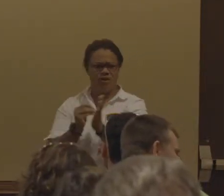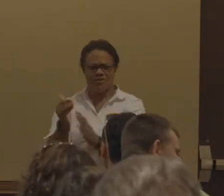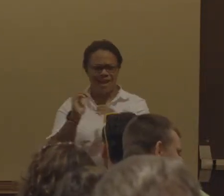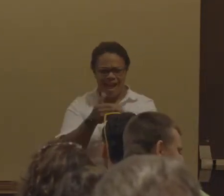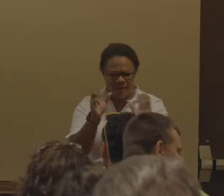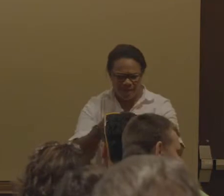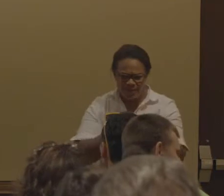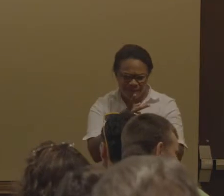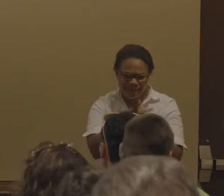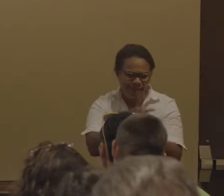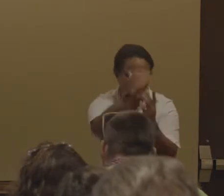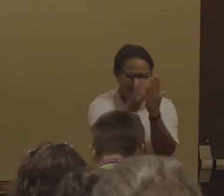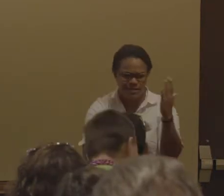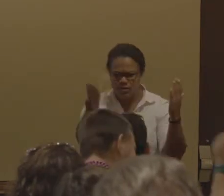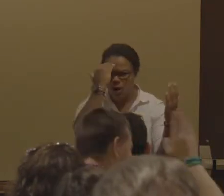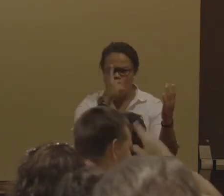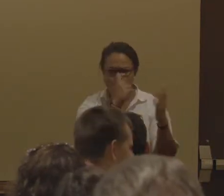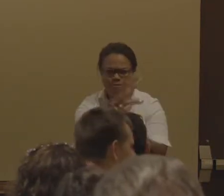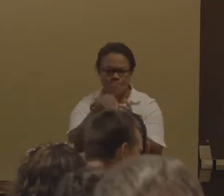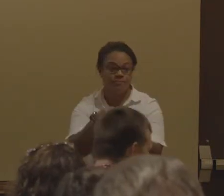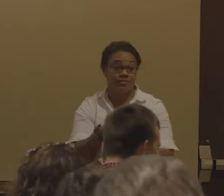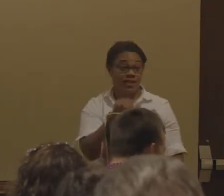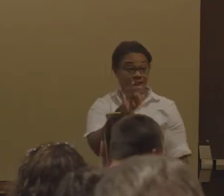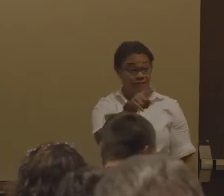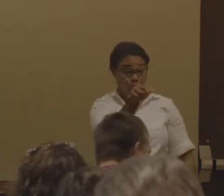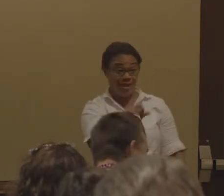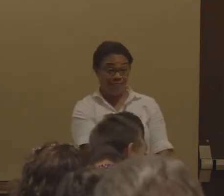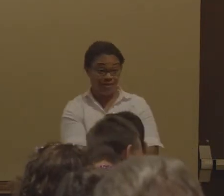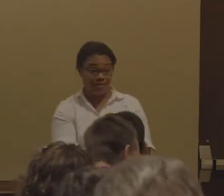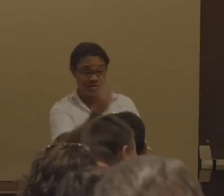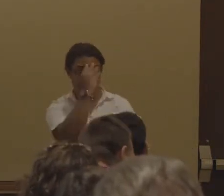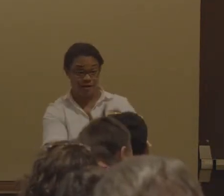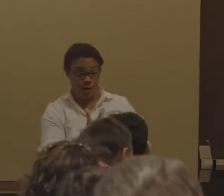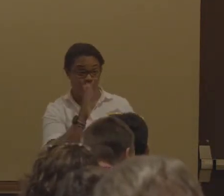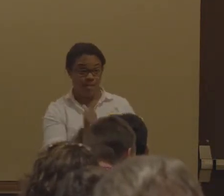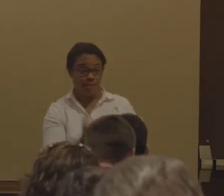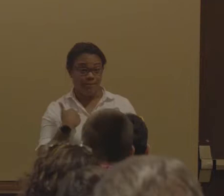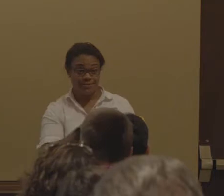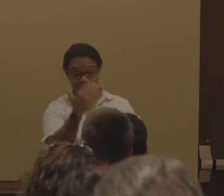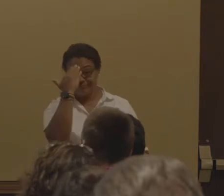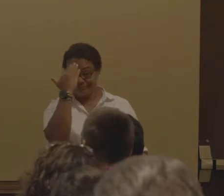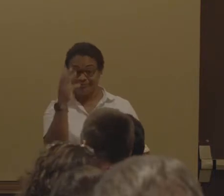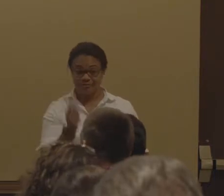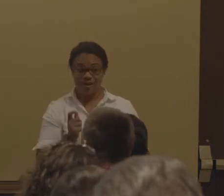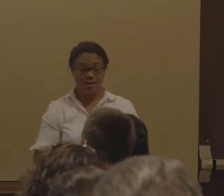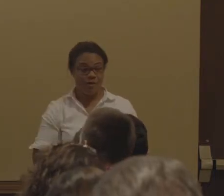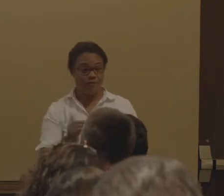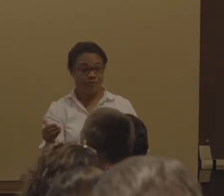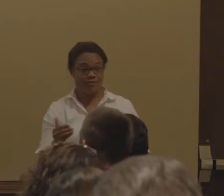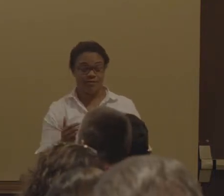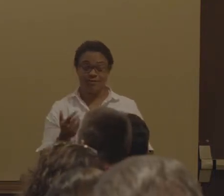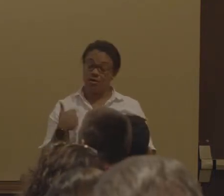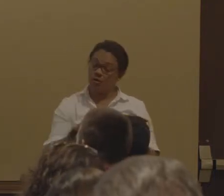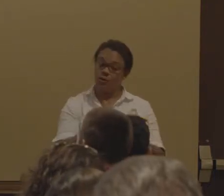we're in COVID, at it? When you can figure that out, that'll help us too. We know there's a lot of change that happens, and we try